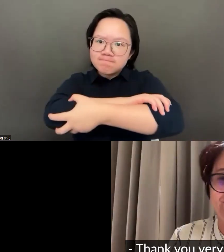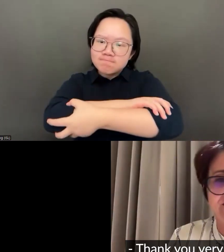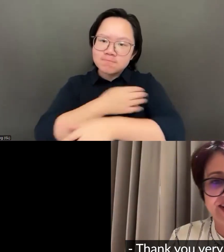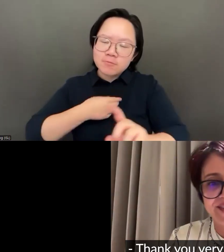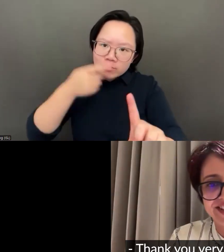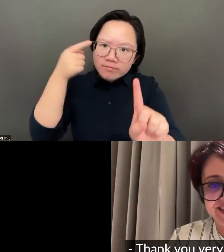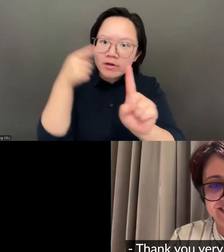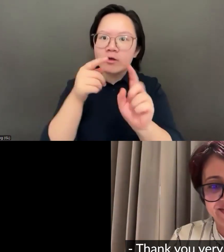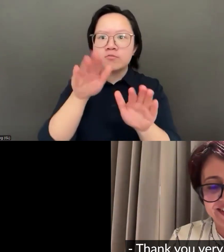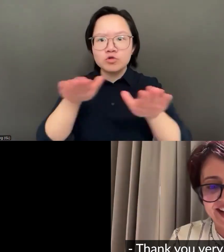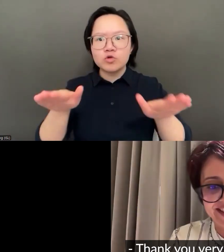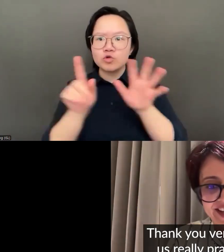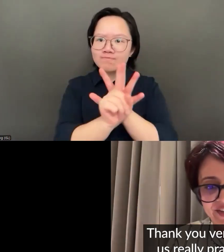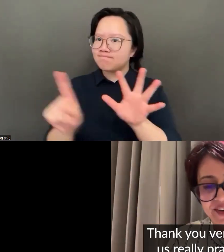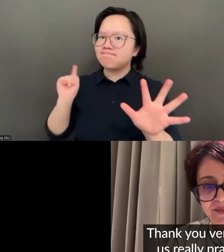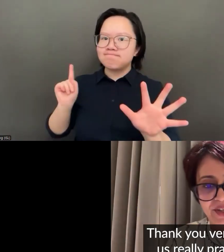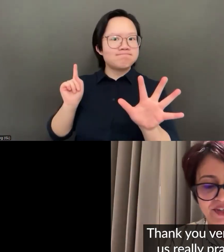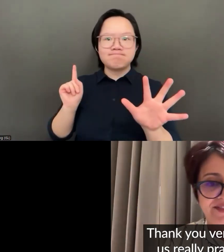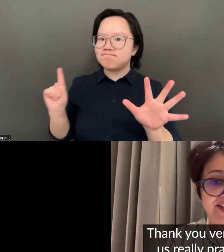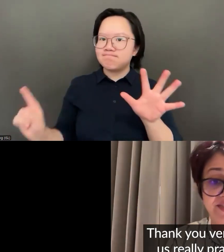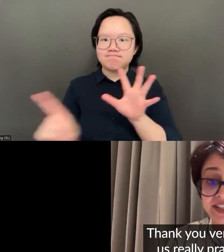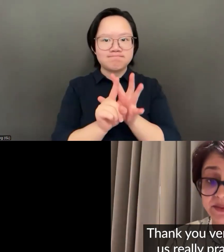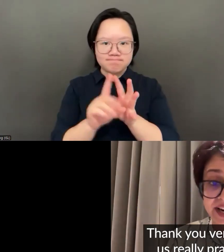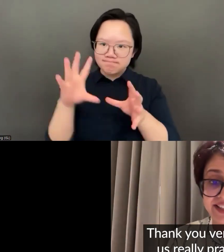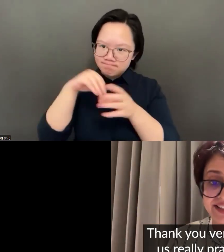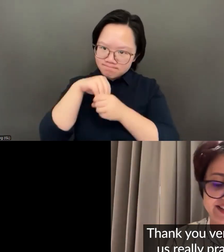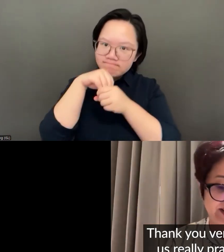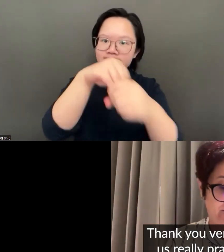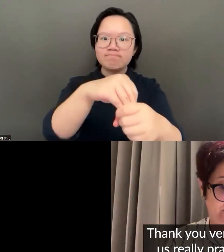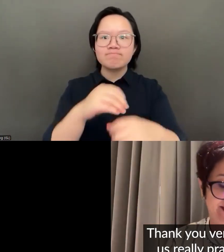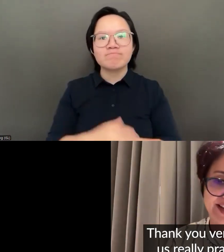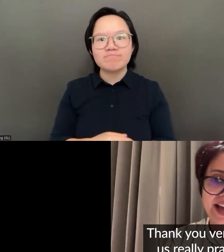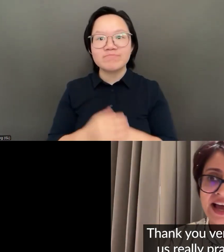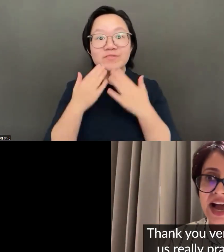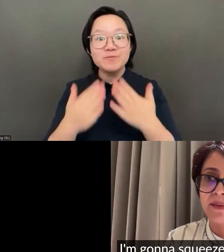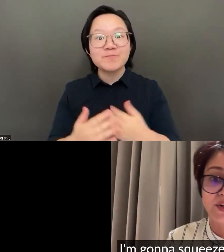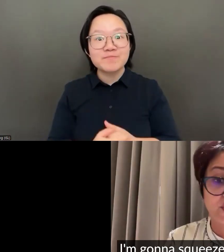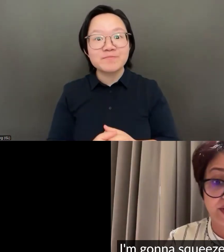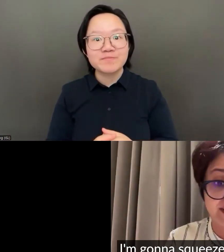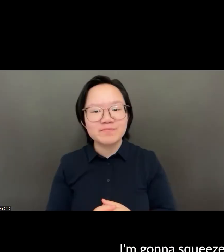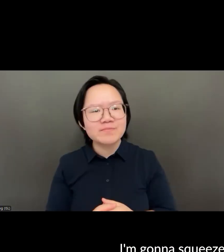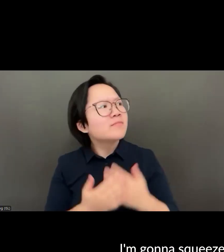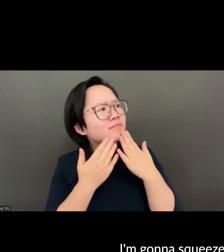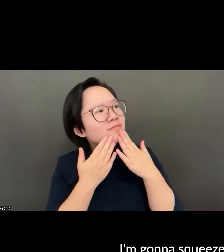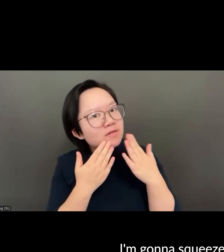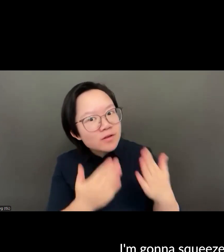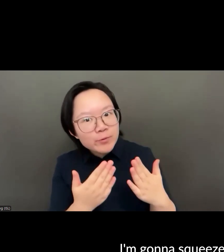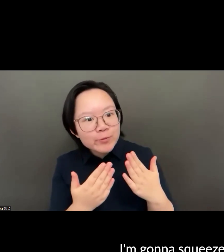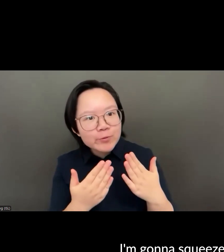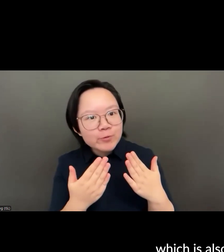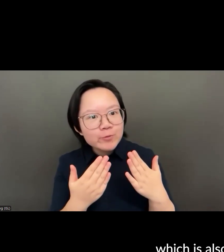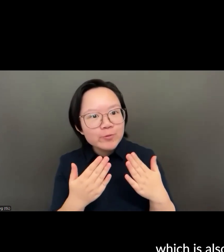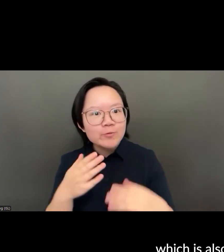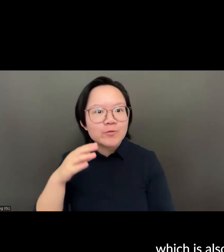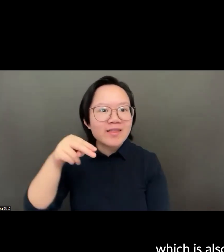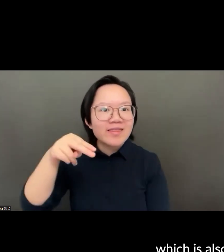Thank you very much, Neeraj, for that. Thank you very much for giving us really practical examples. I'm going to squeeze in one more